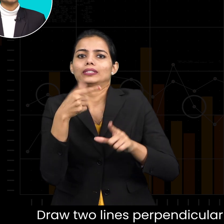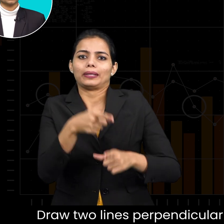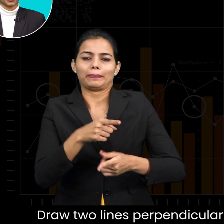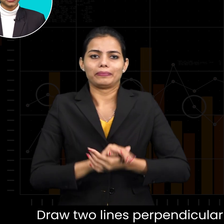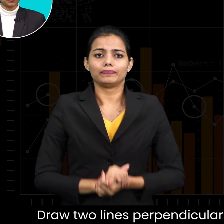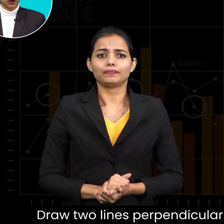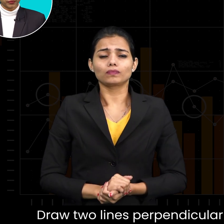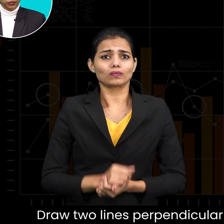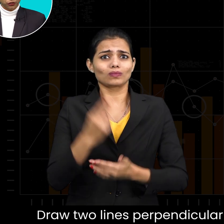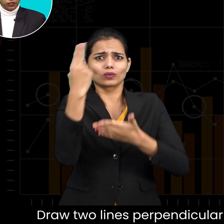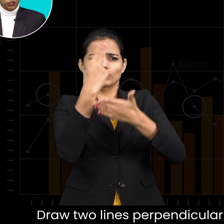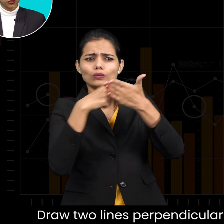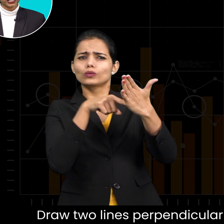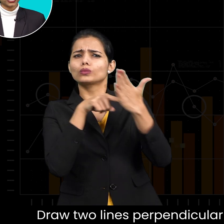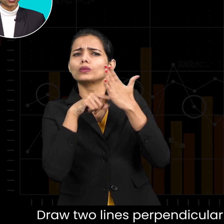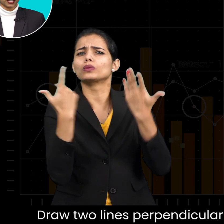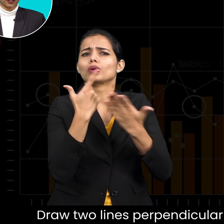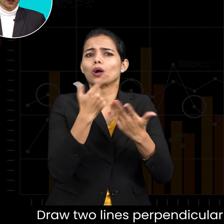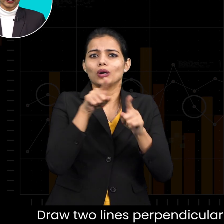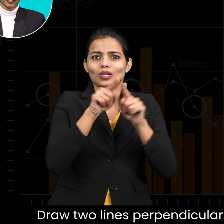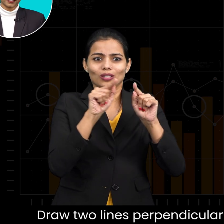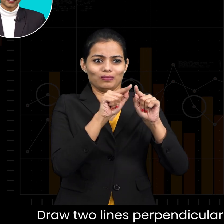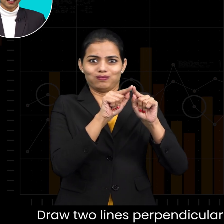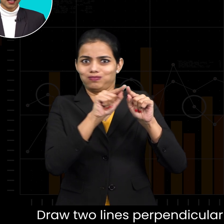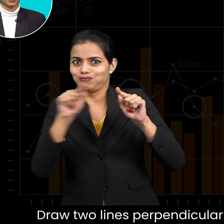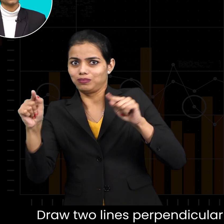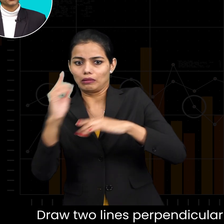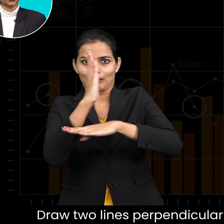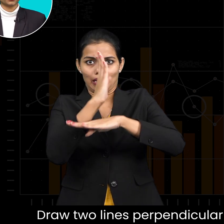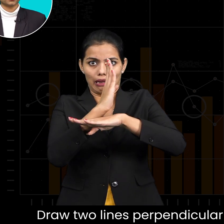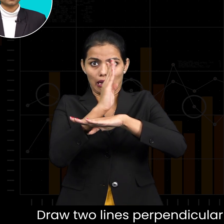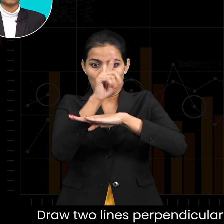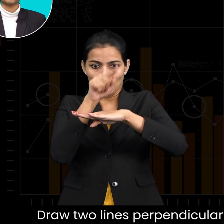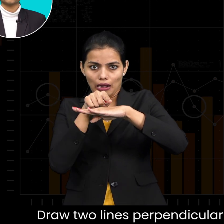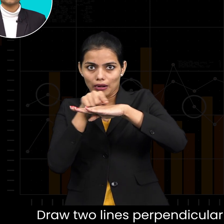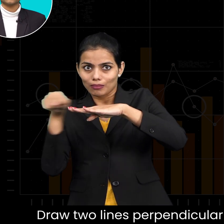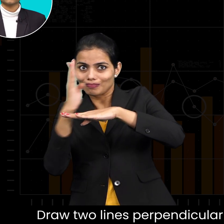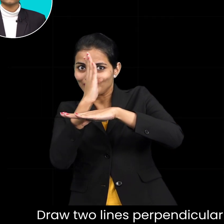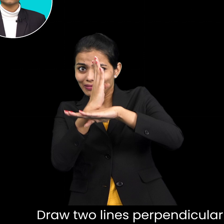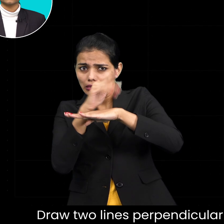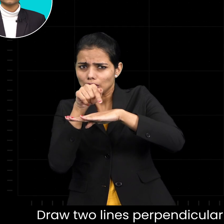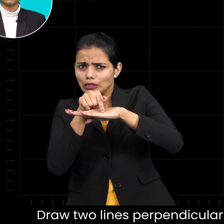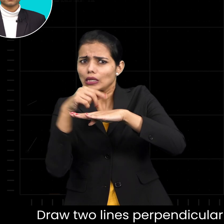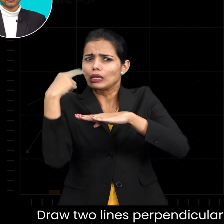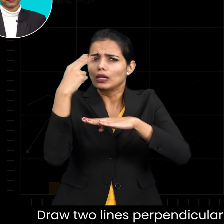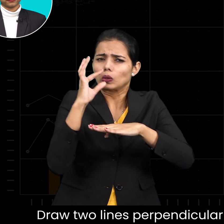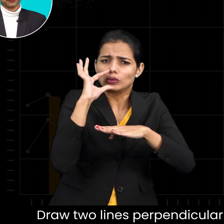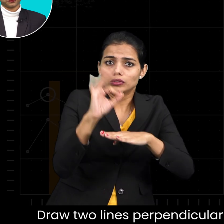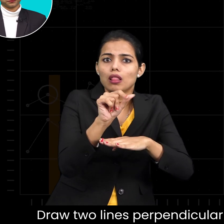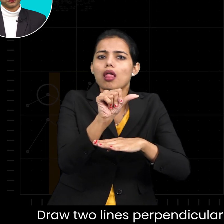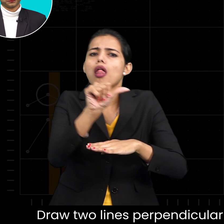Draw two lines perpendicular to each other on it as shown.